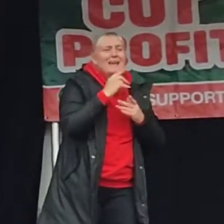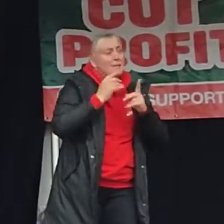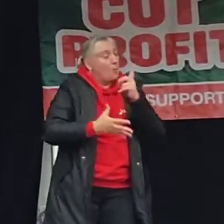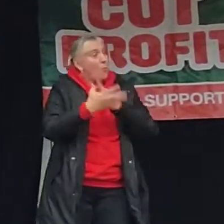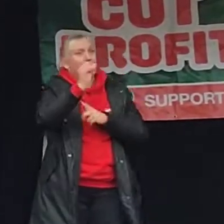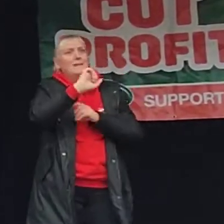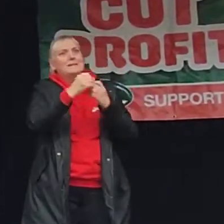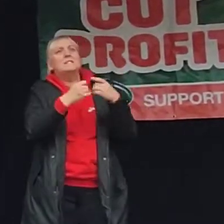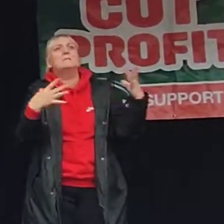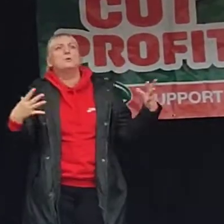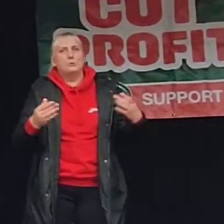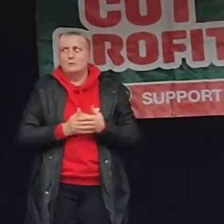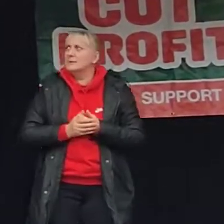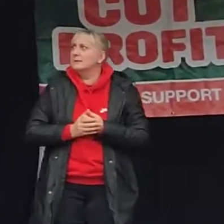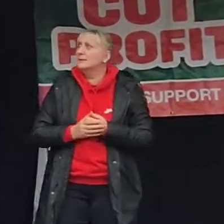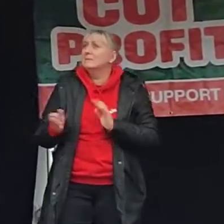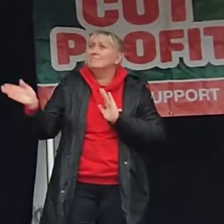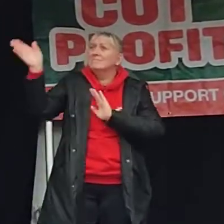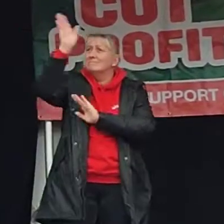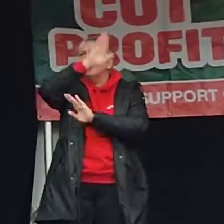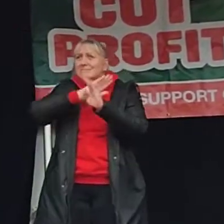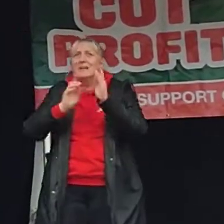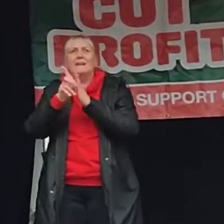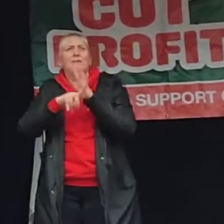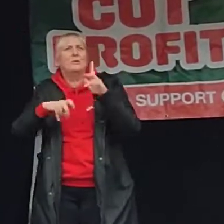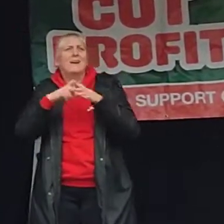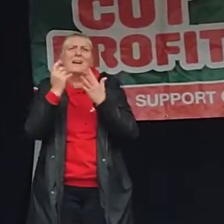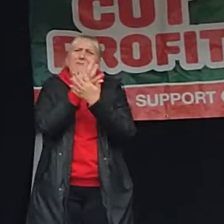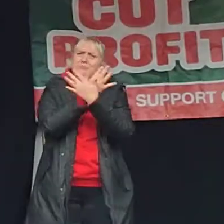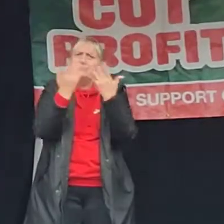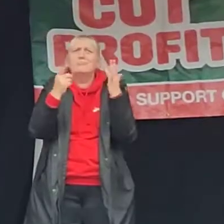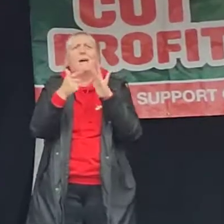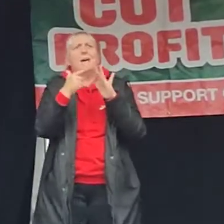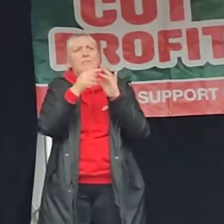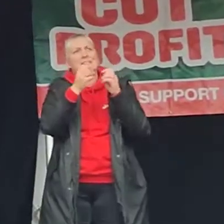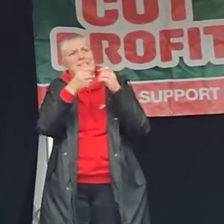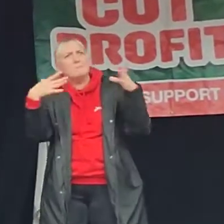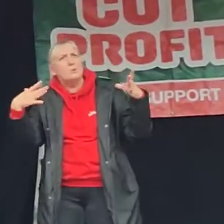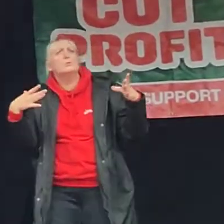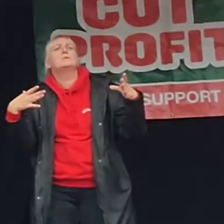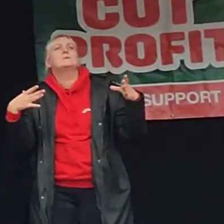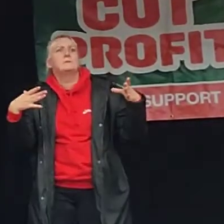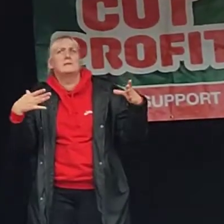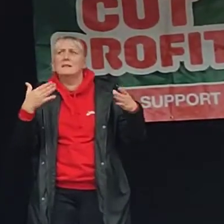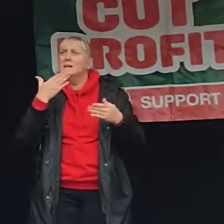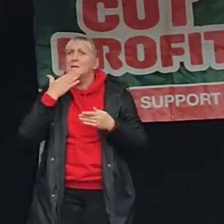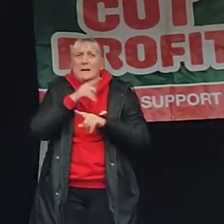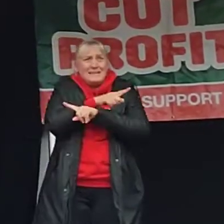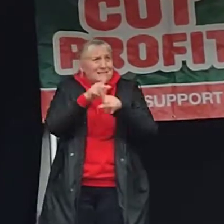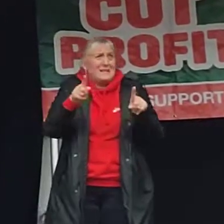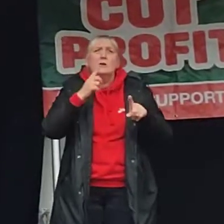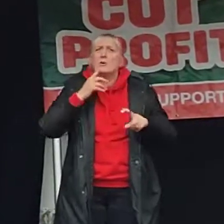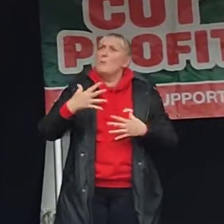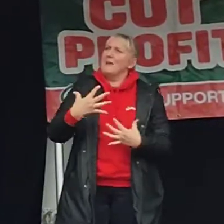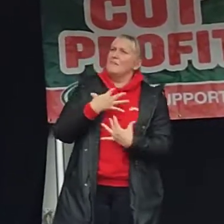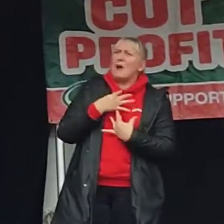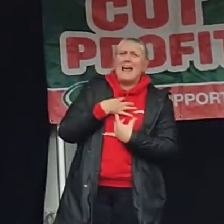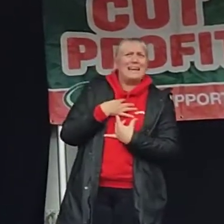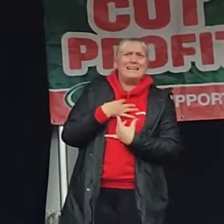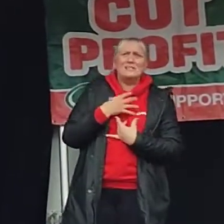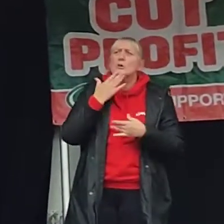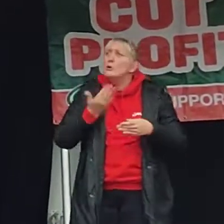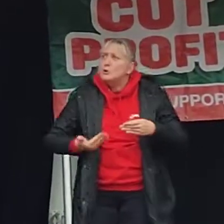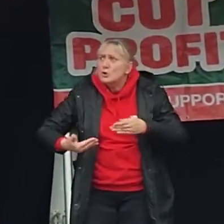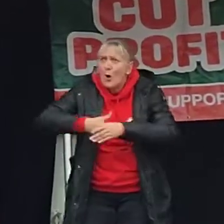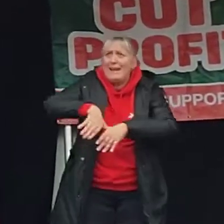dispute. All over the country, there are many other disputes going on. Don't be afraid. Join in and